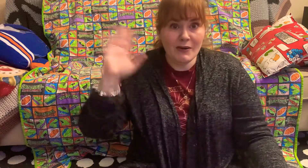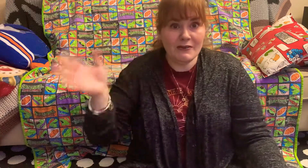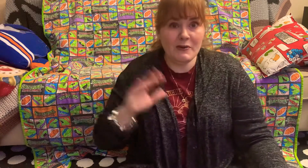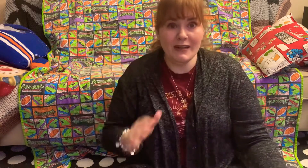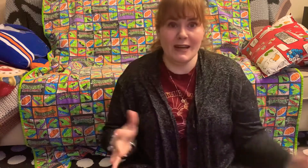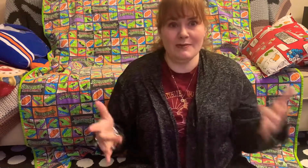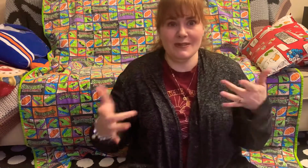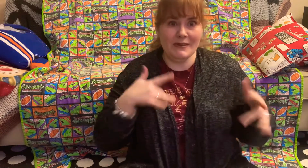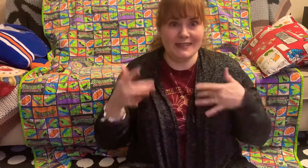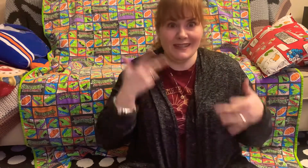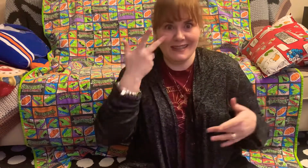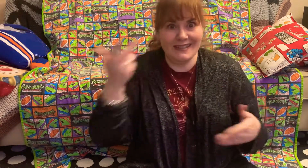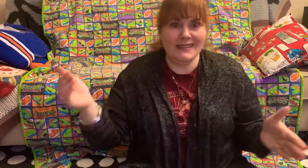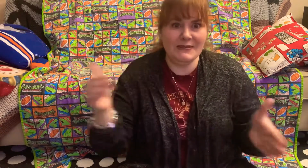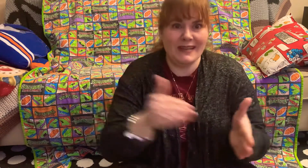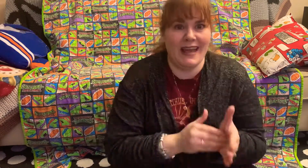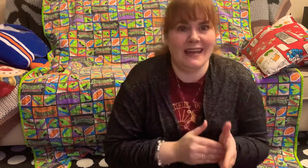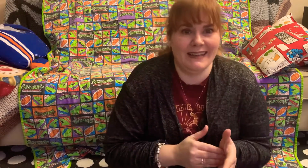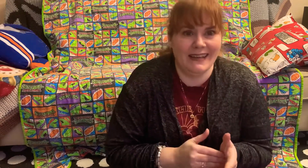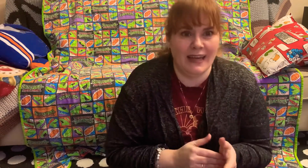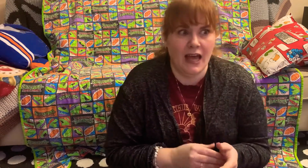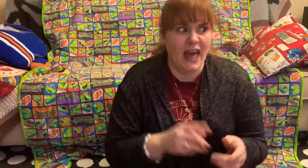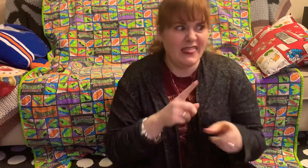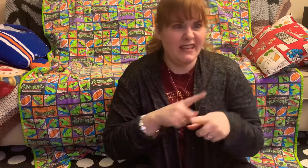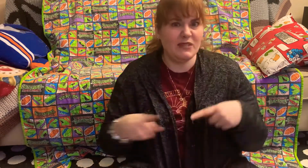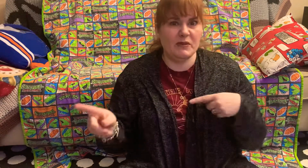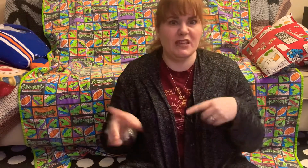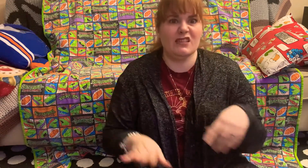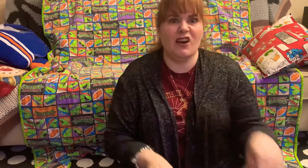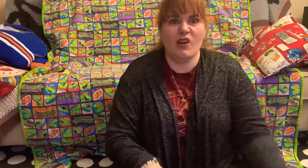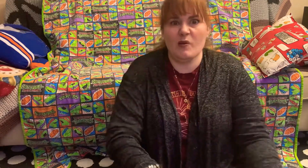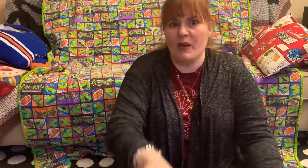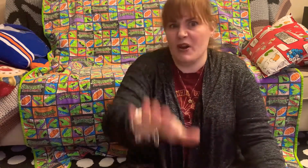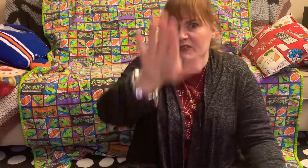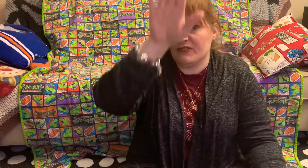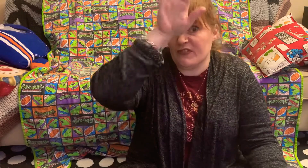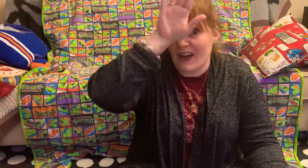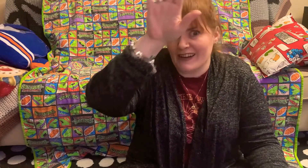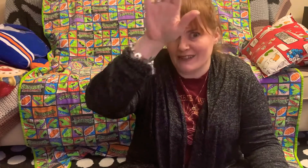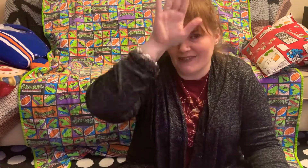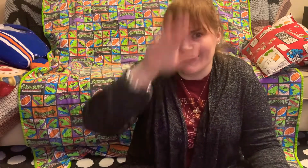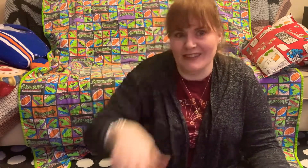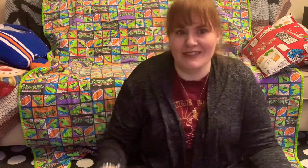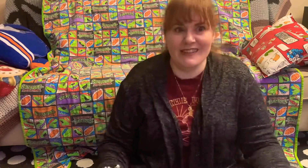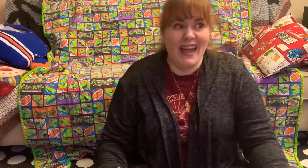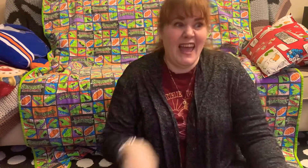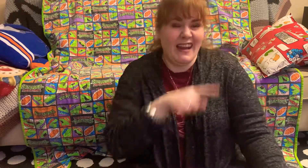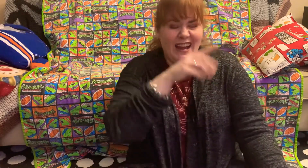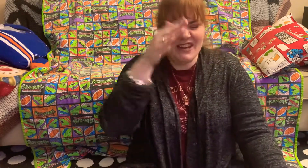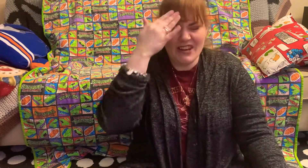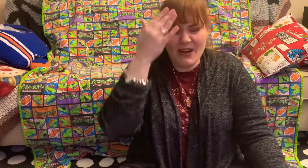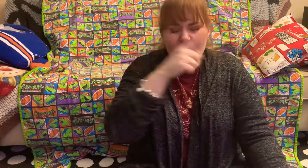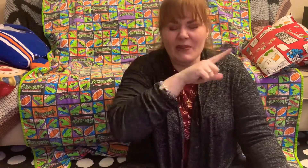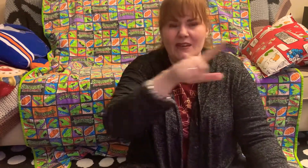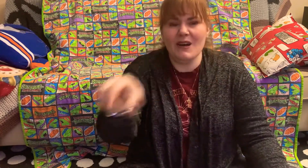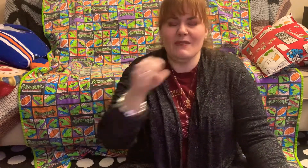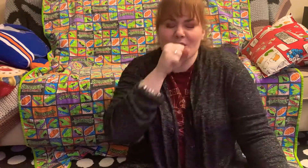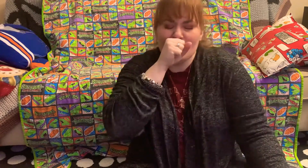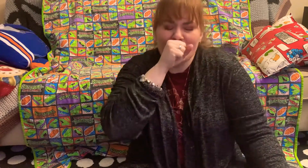everyone. I'm so excited to see you again. This week is all about firefighters, and I know that a lot of you